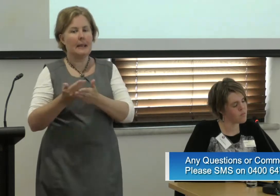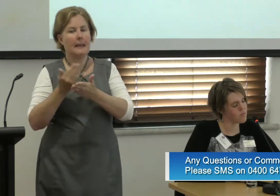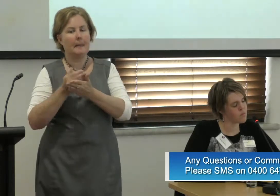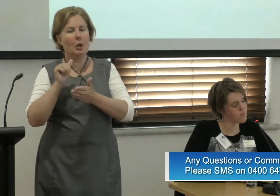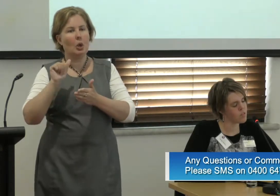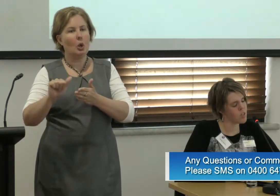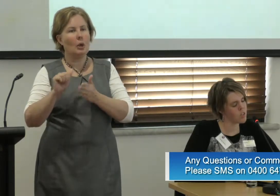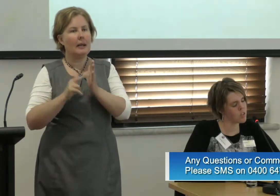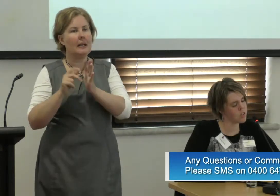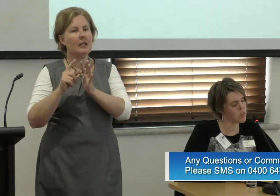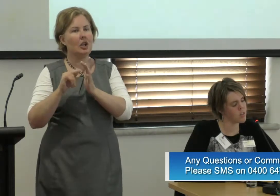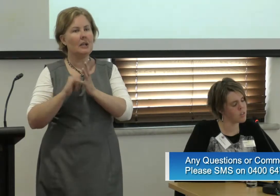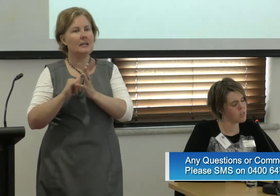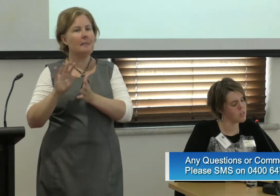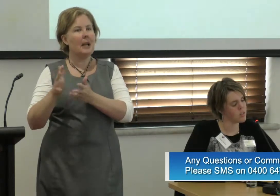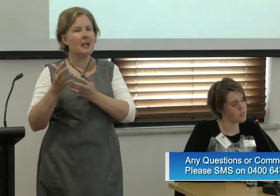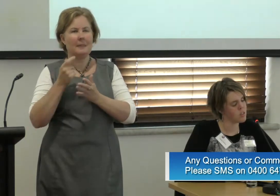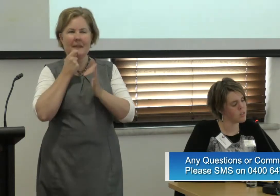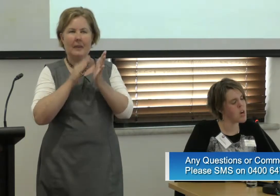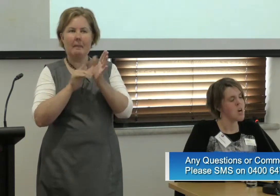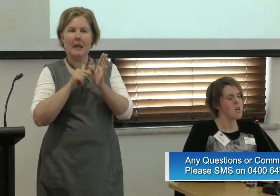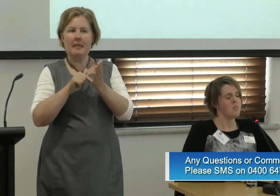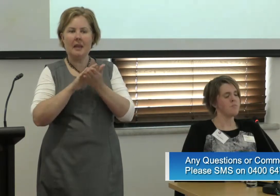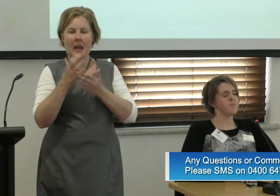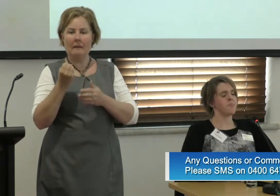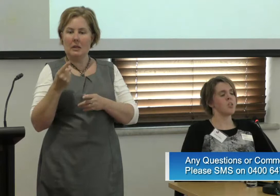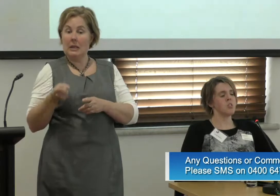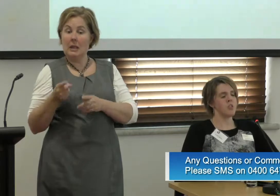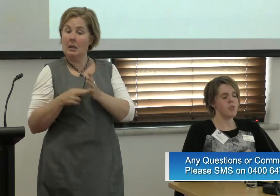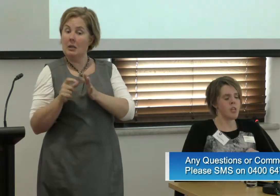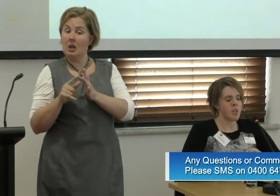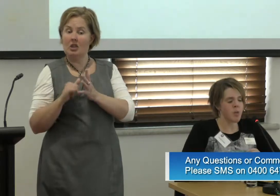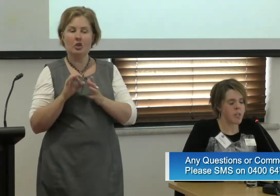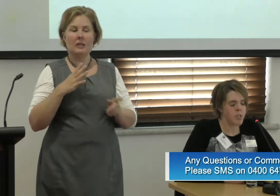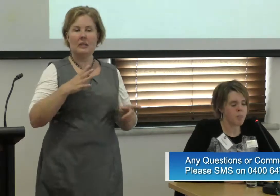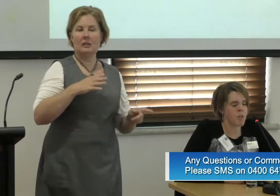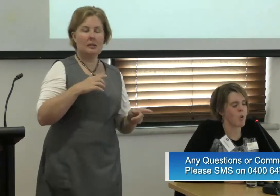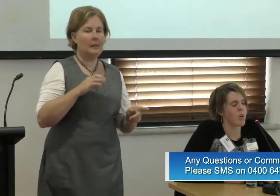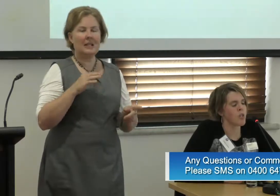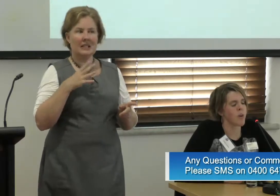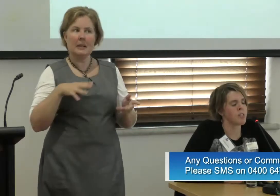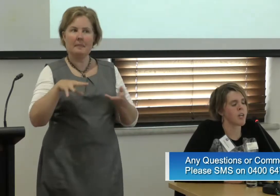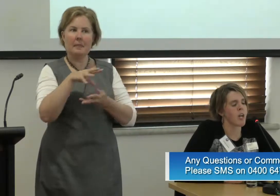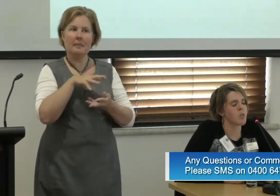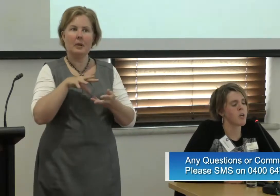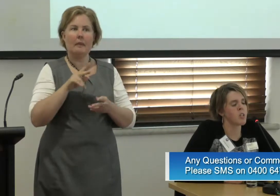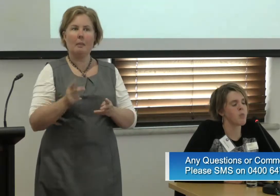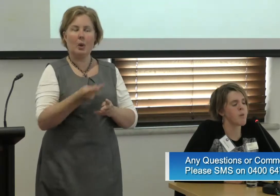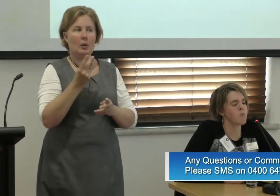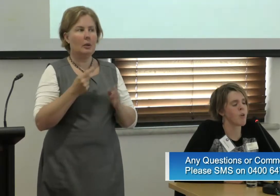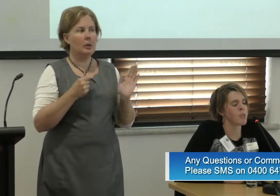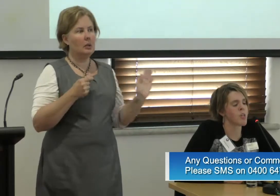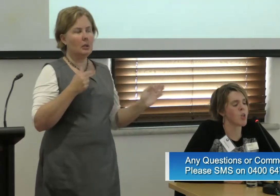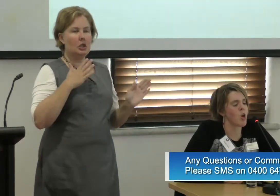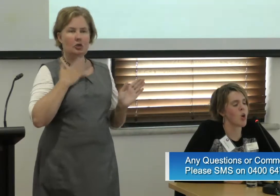myth, I don't know, that there's one or the other, but... That's an interesting issue, and it is something that I wanted to raise today as well, is we've